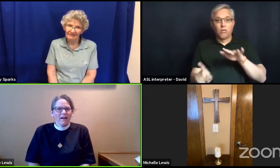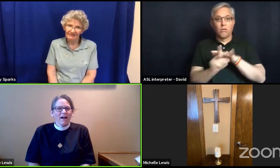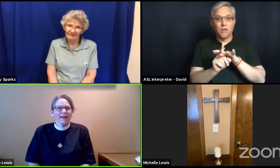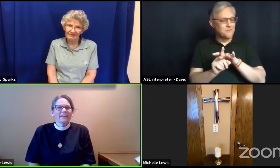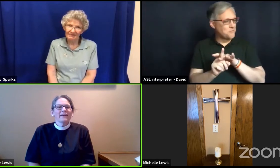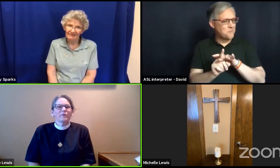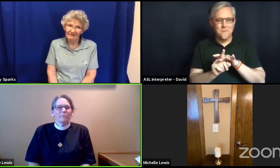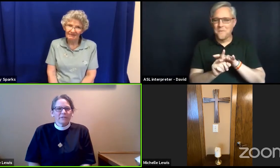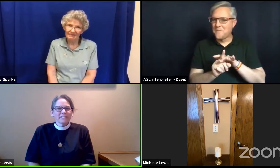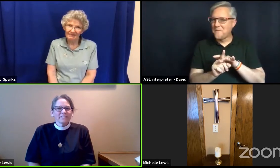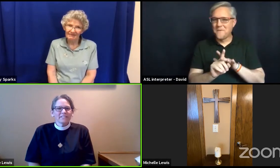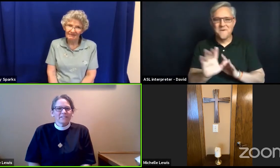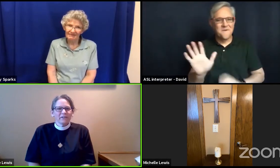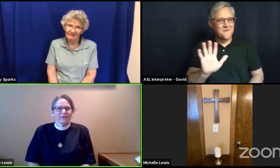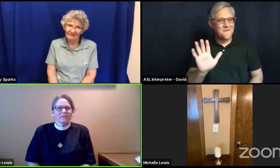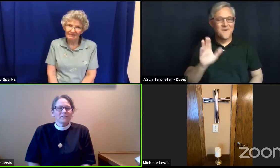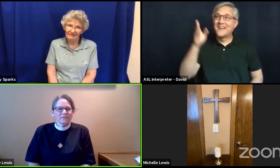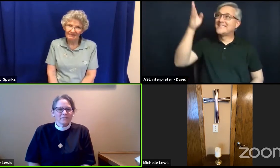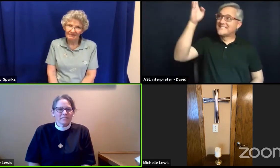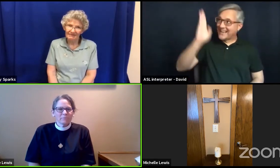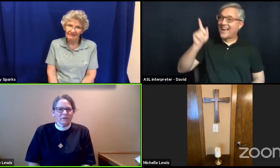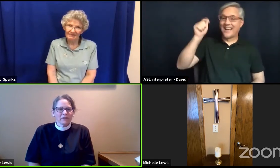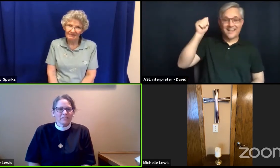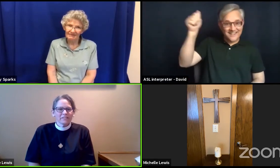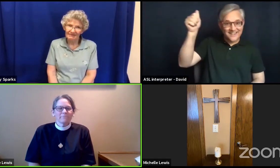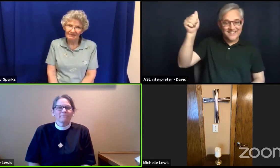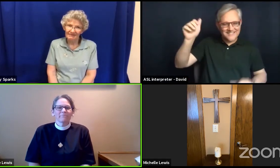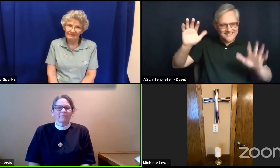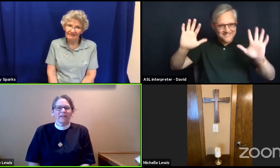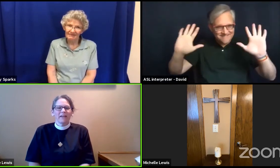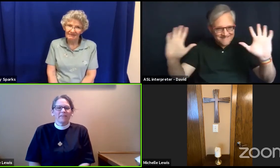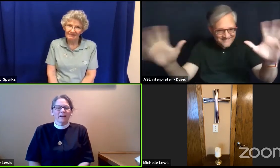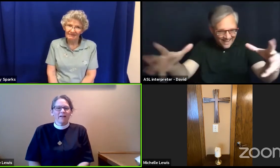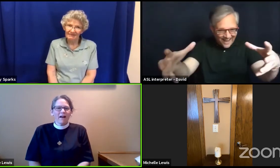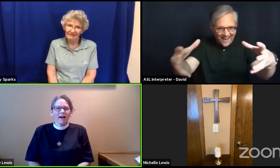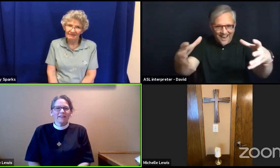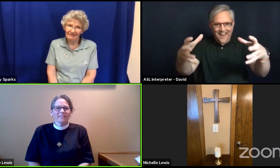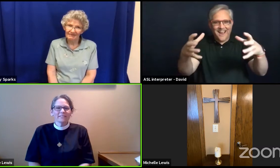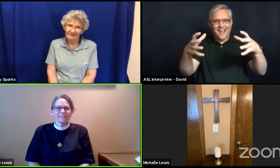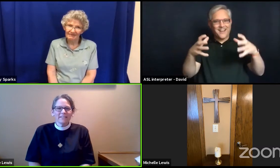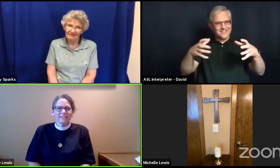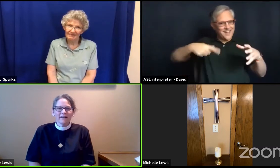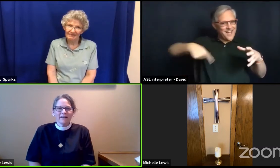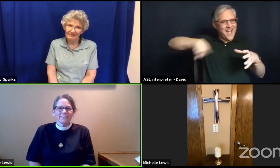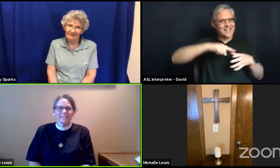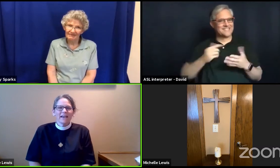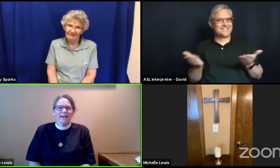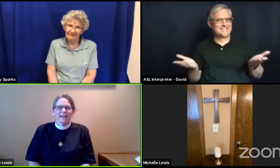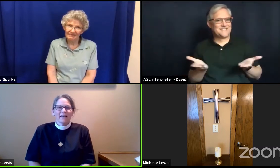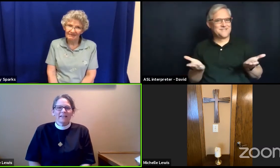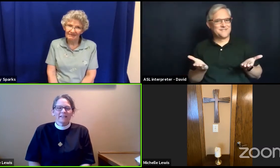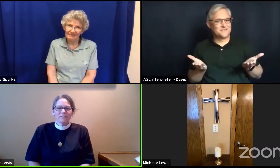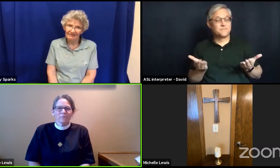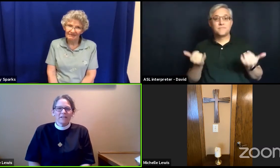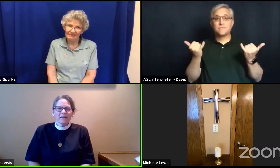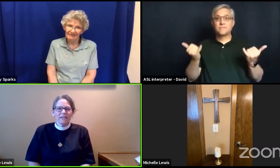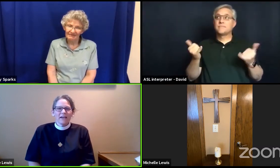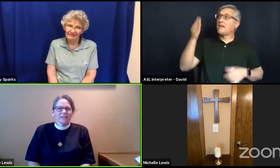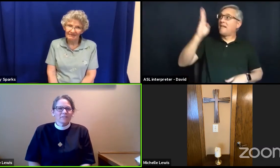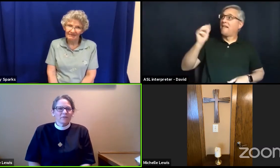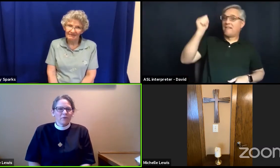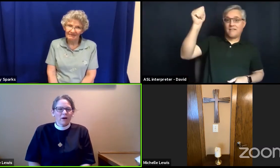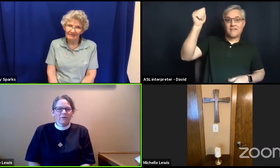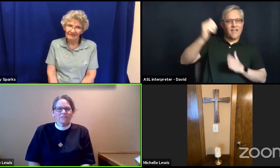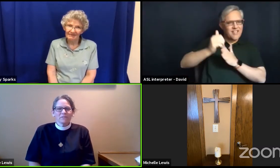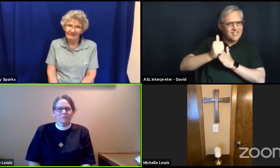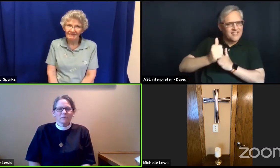that God brings us here to this experience and that God is leading us, getting us ready